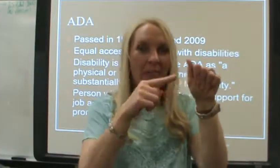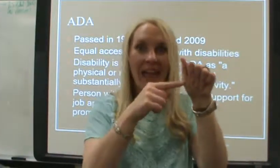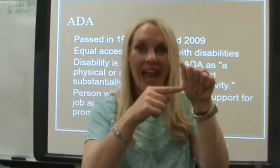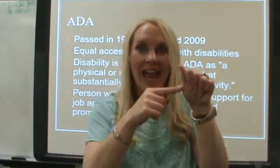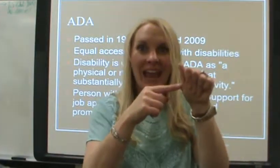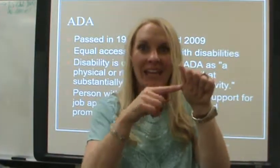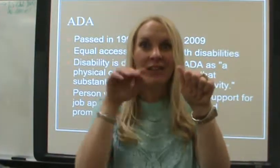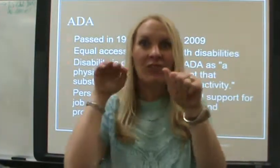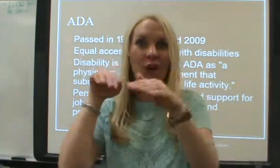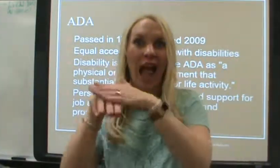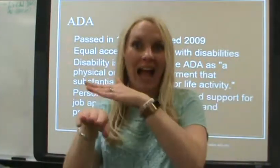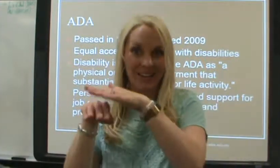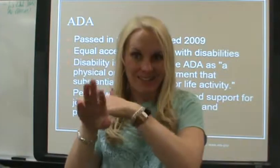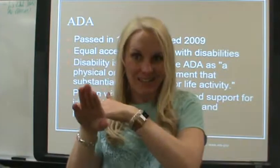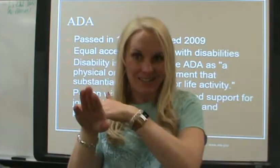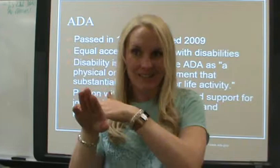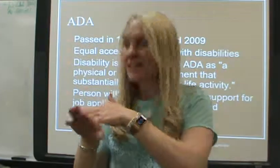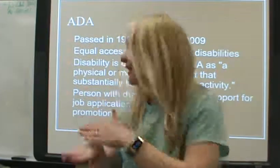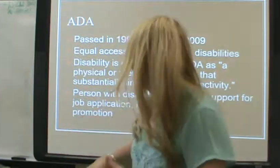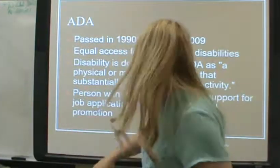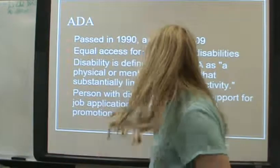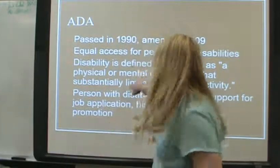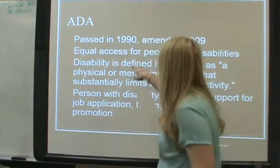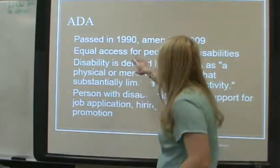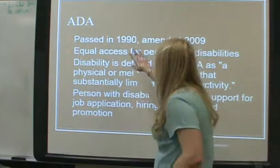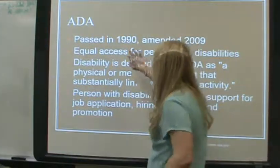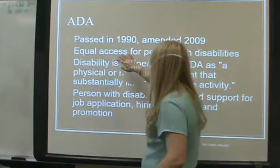the A for access. All right.